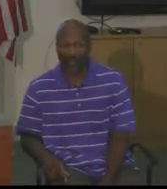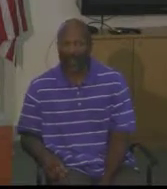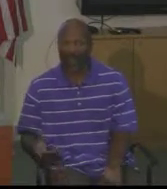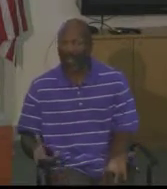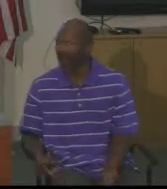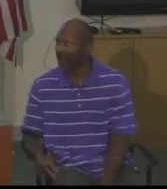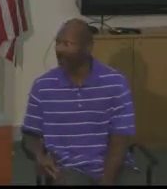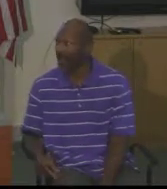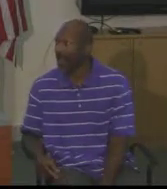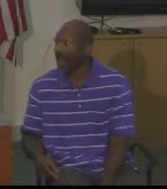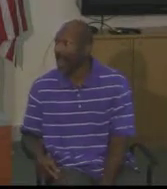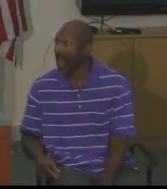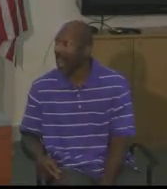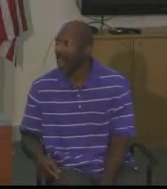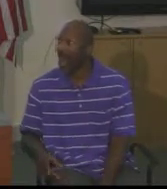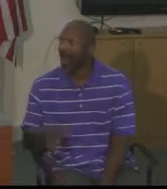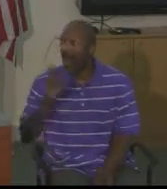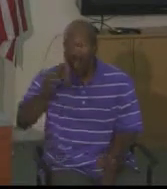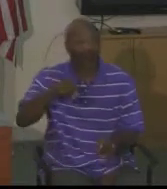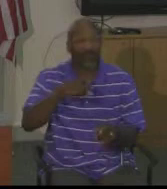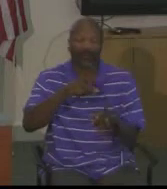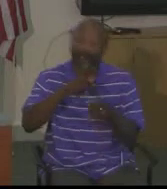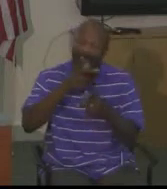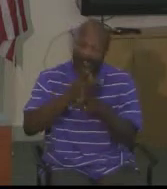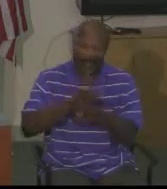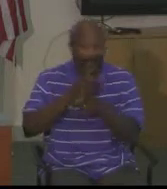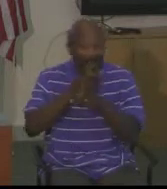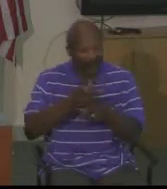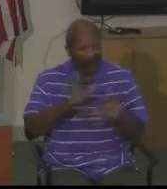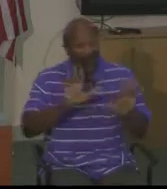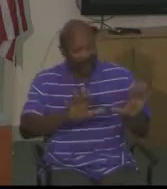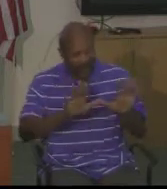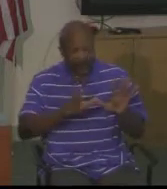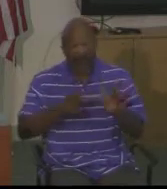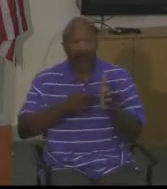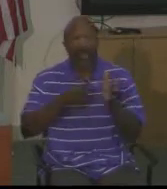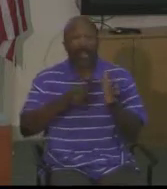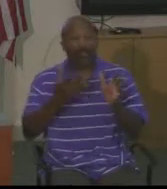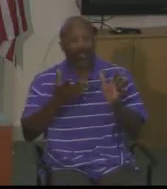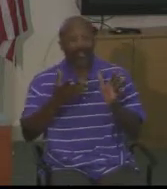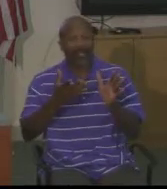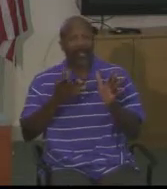it off. What? How do you get it out? You have to just carefully, sometimes,